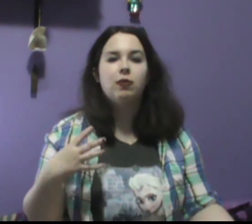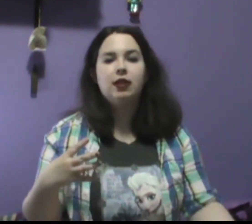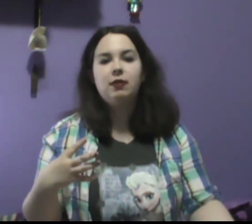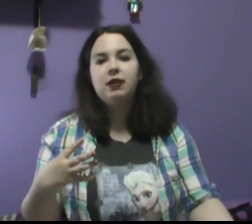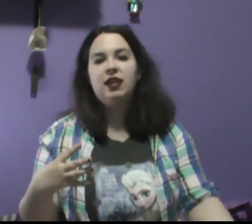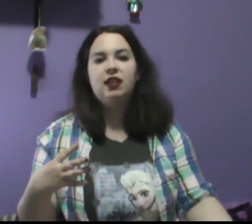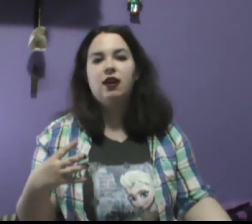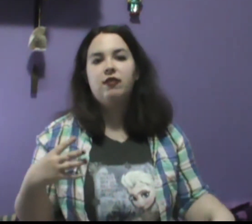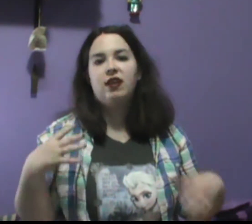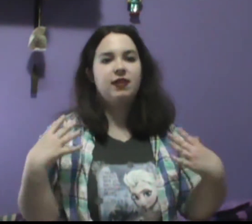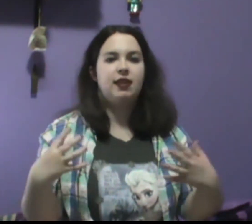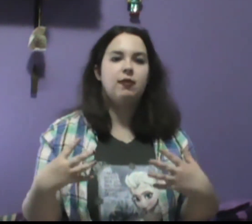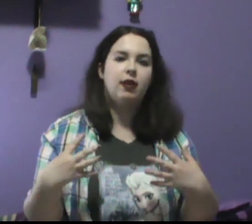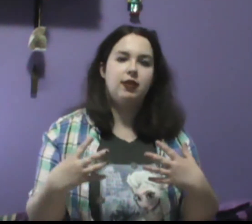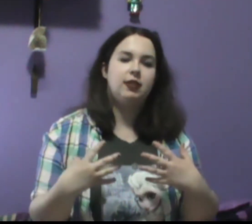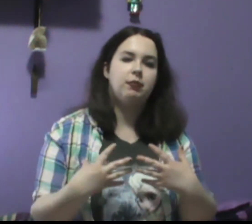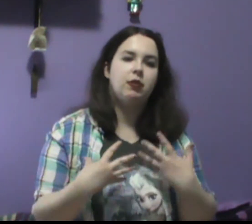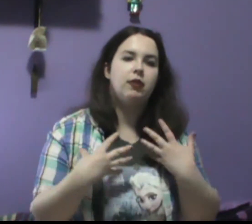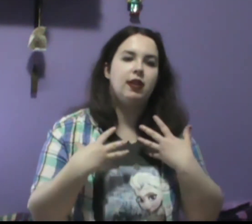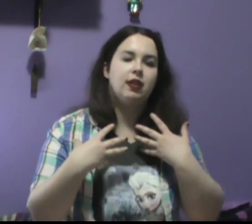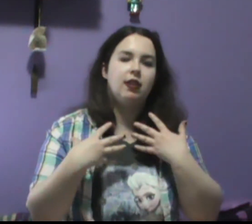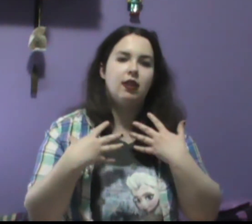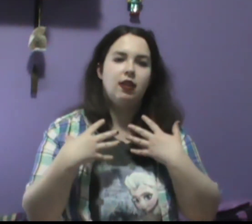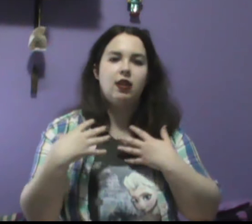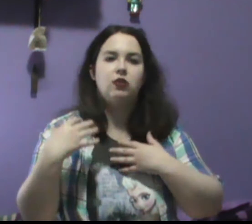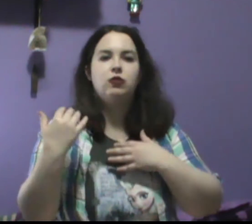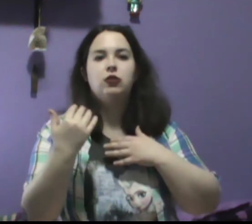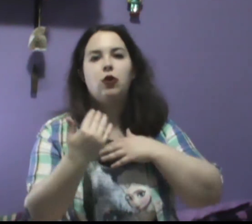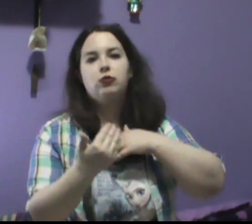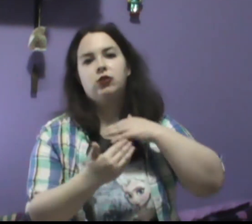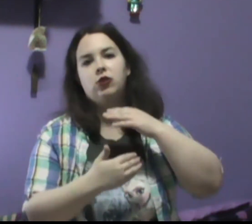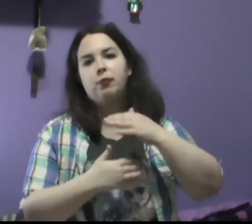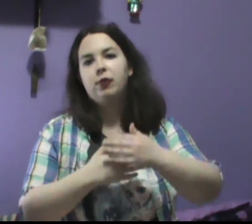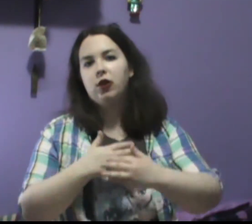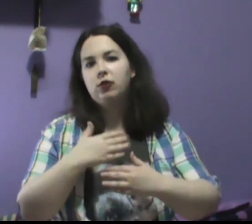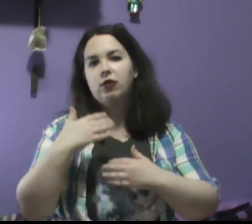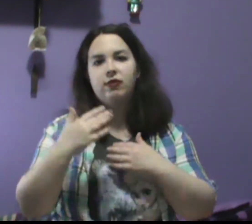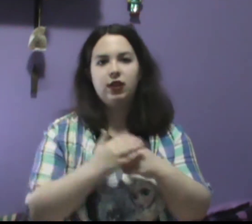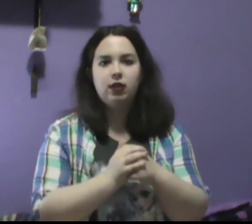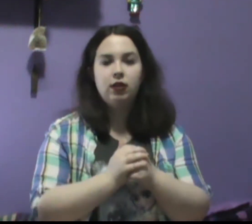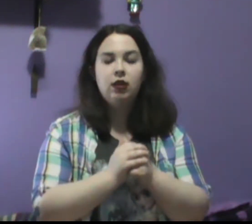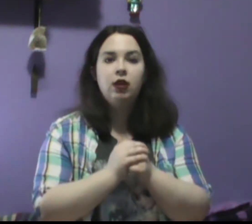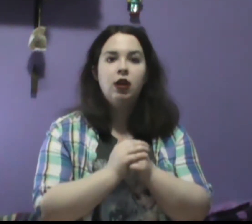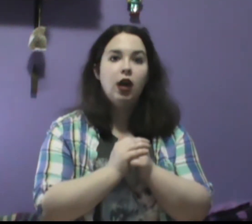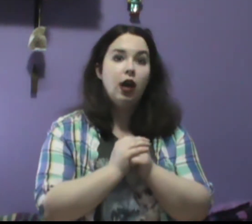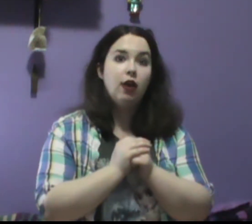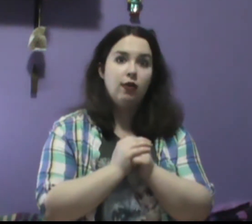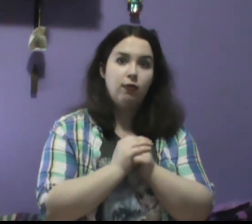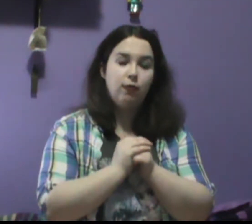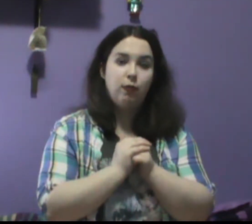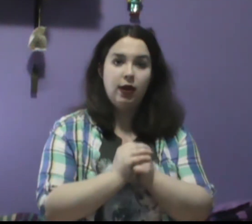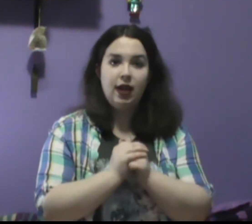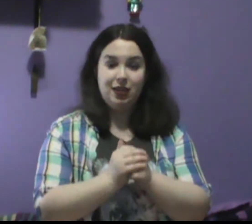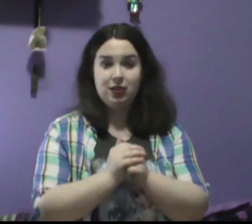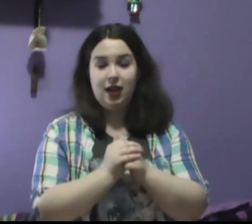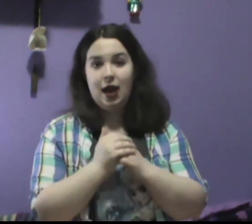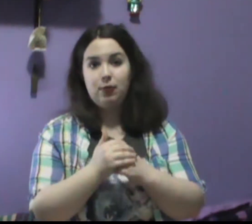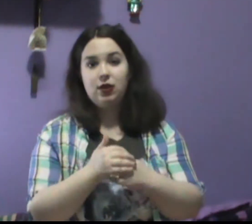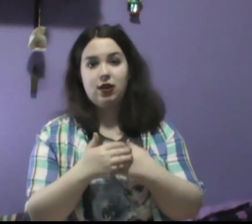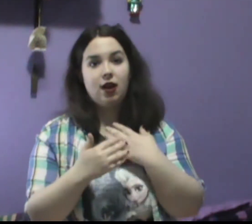really loved everything around this episode and the slow sort of burn reveal of what actually happened to cause